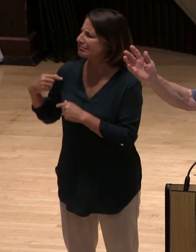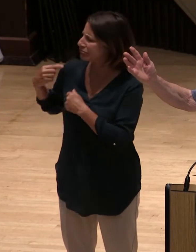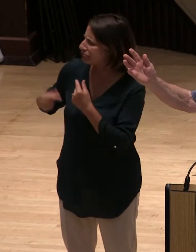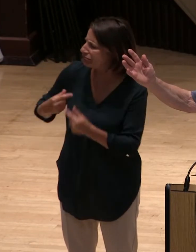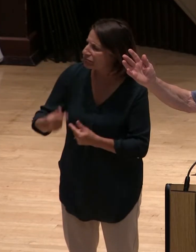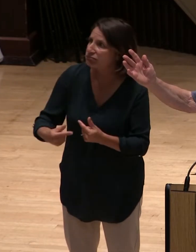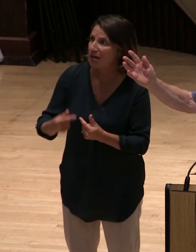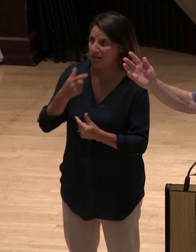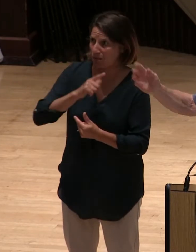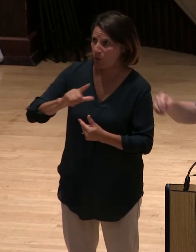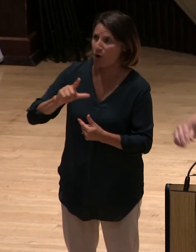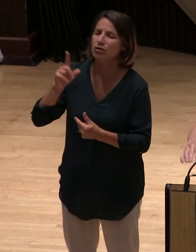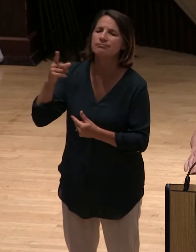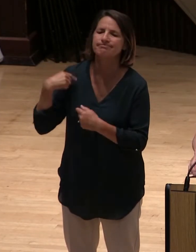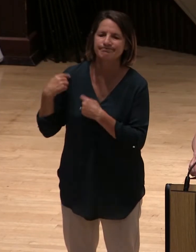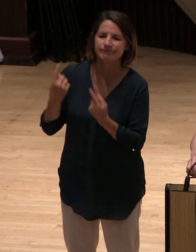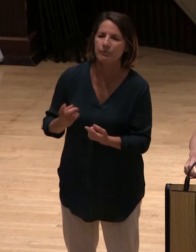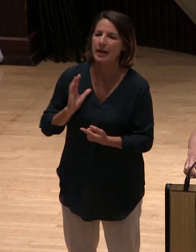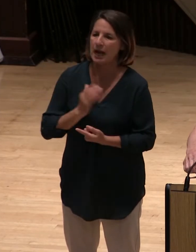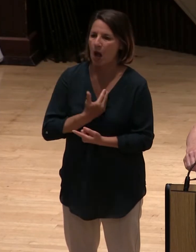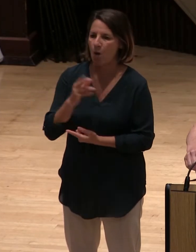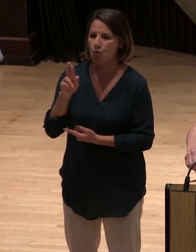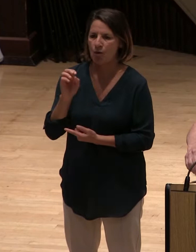Lord, you have been our refuge."